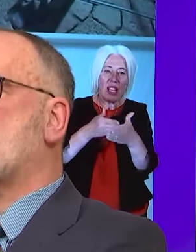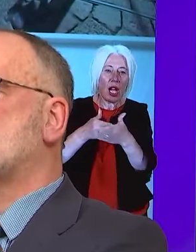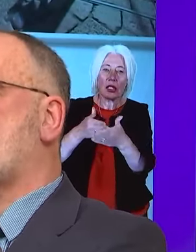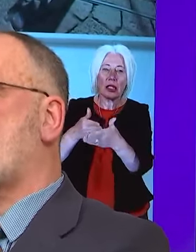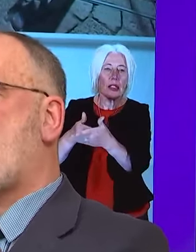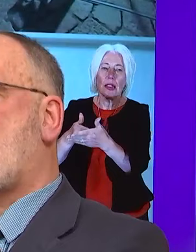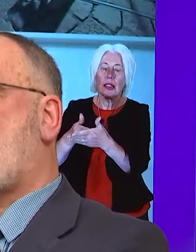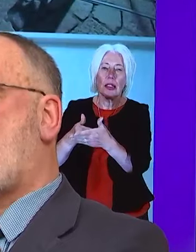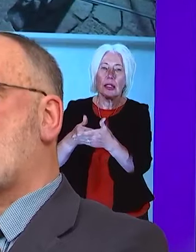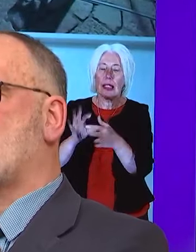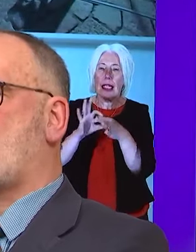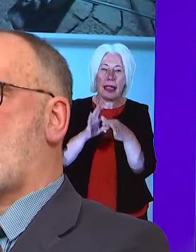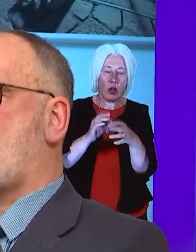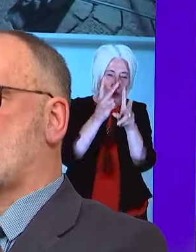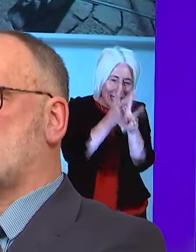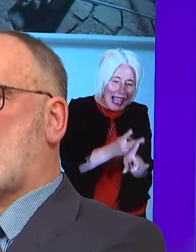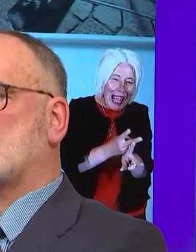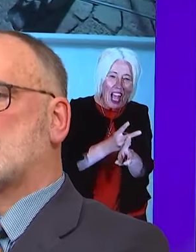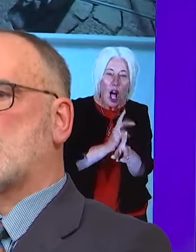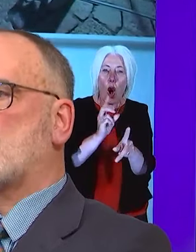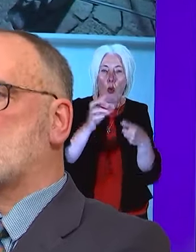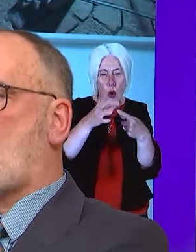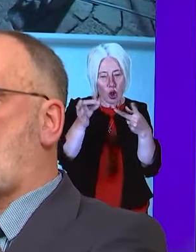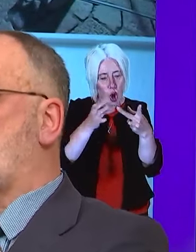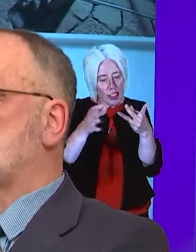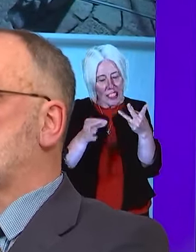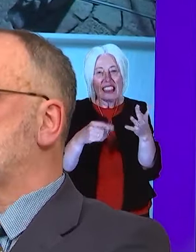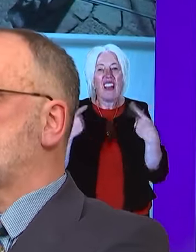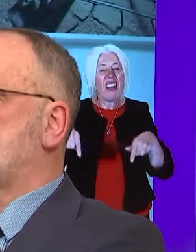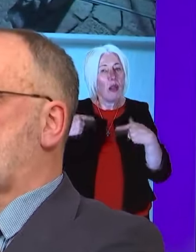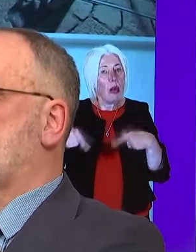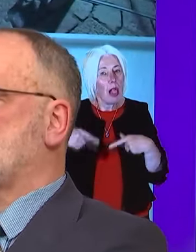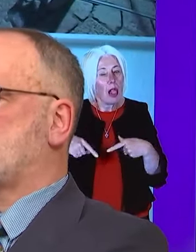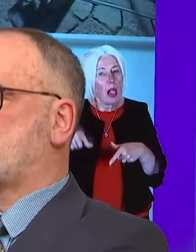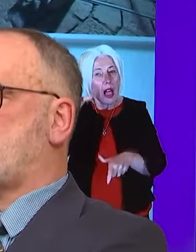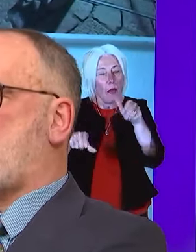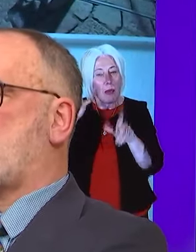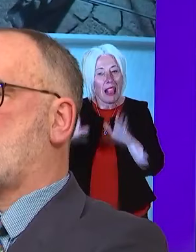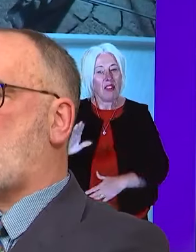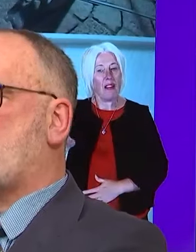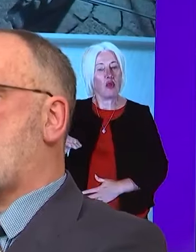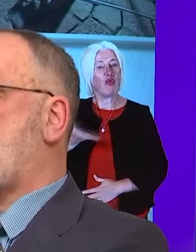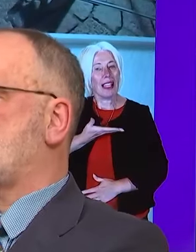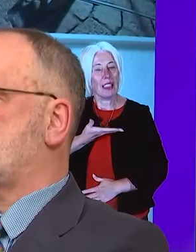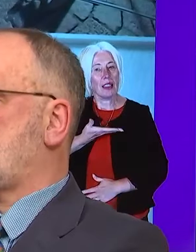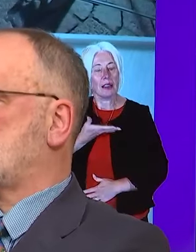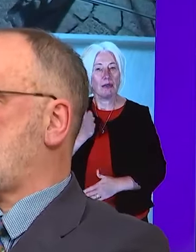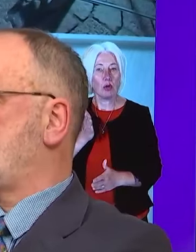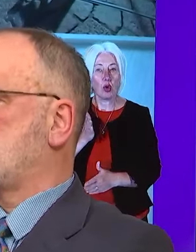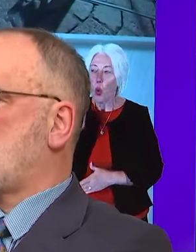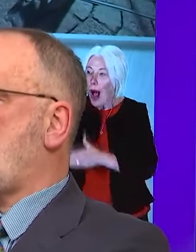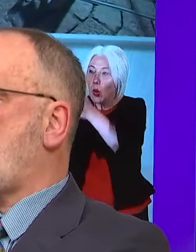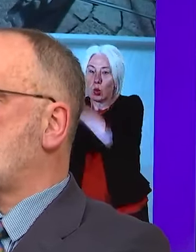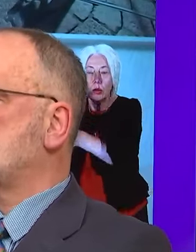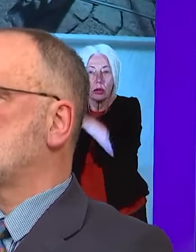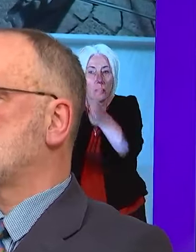linked to the care and the choices available for their lives, where they need to have the right to be able to go out. And the problem is just going back